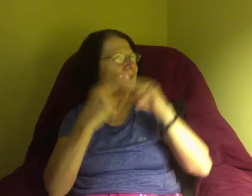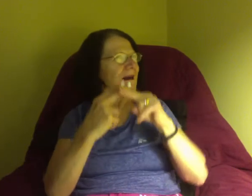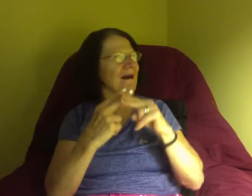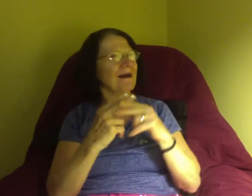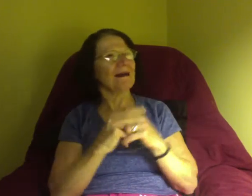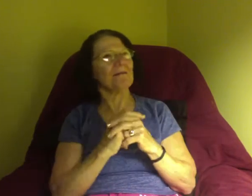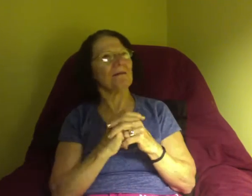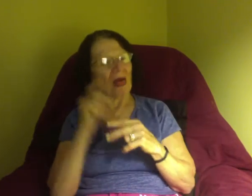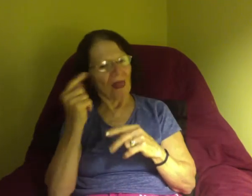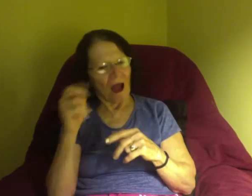uh